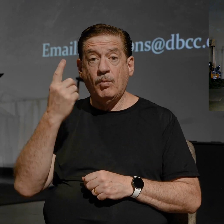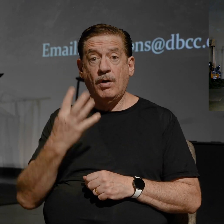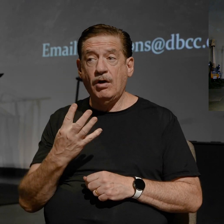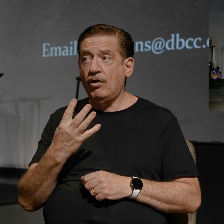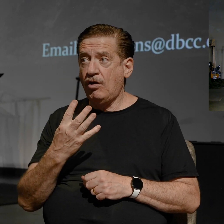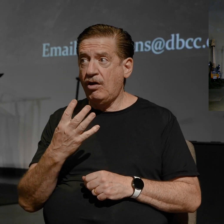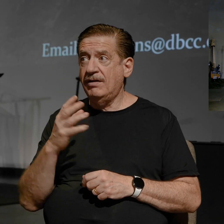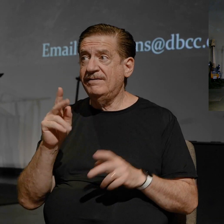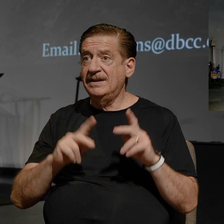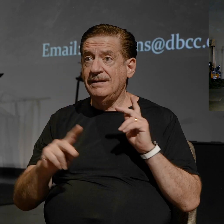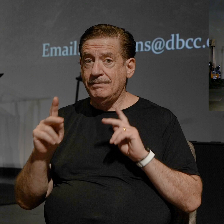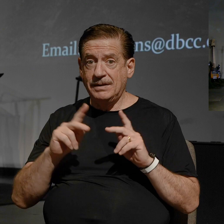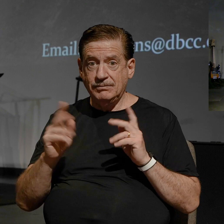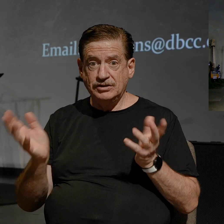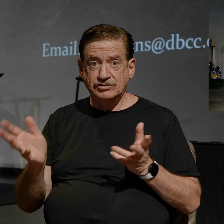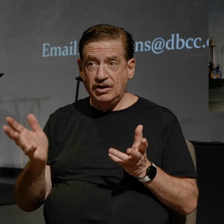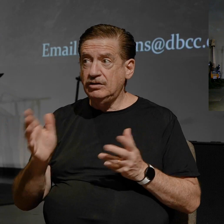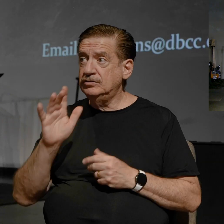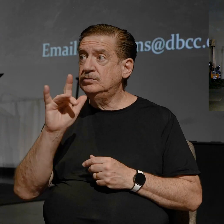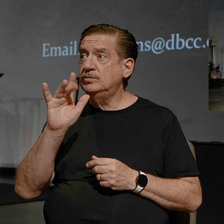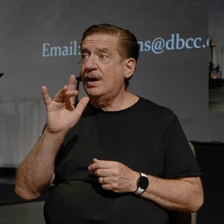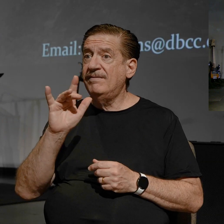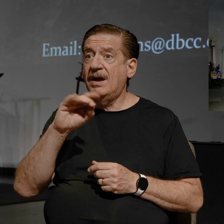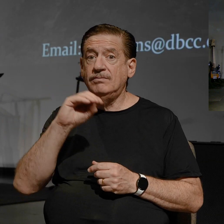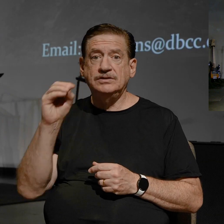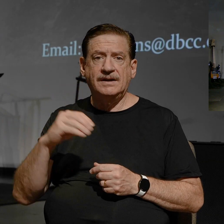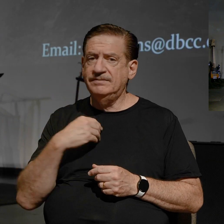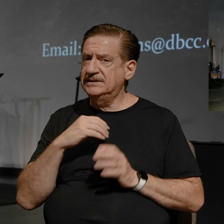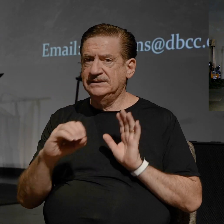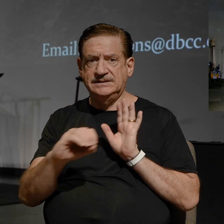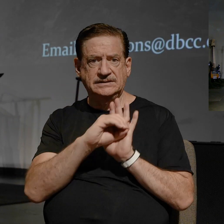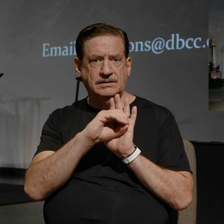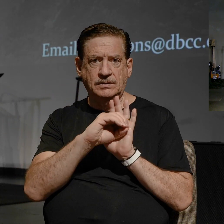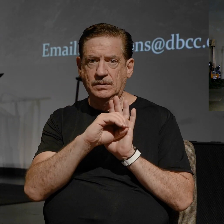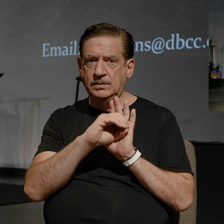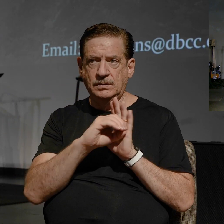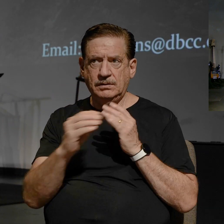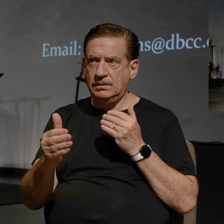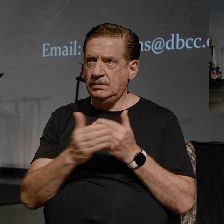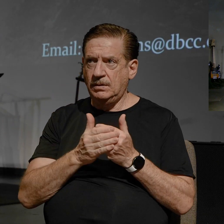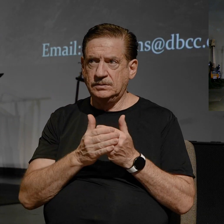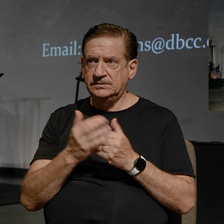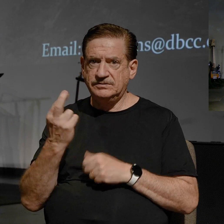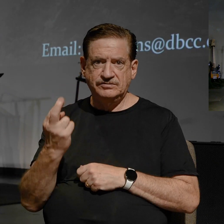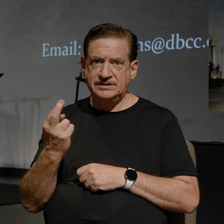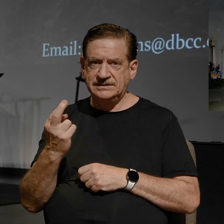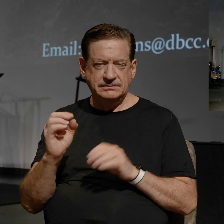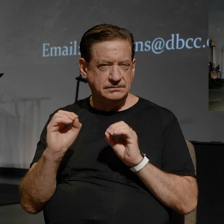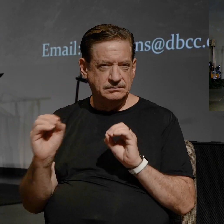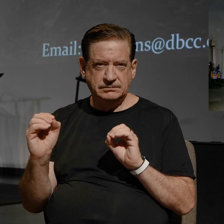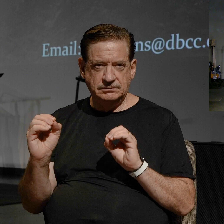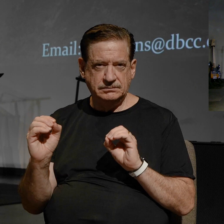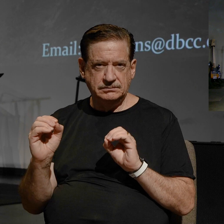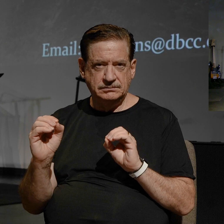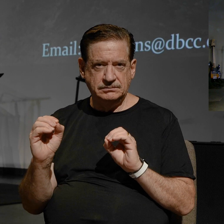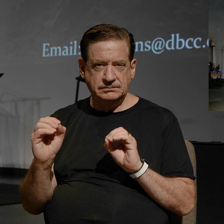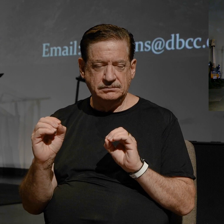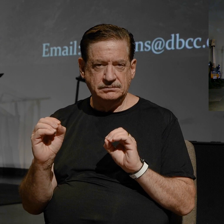to, 25%, said they had zero close friends. None.